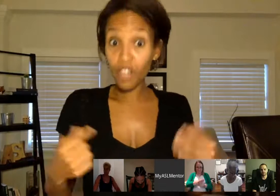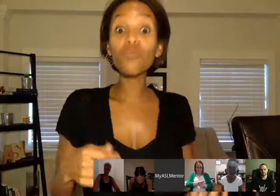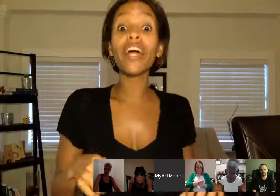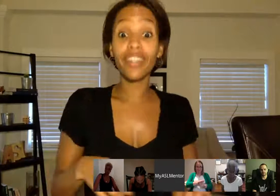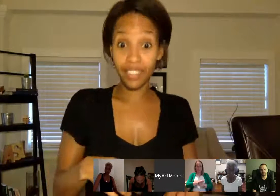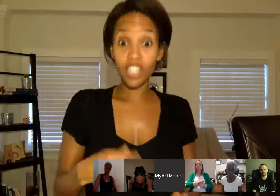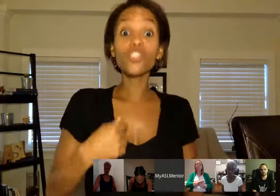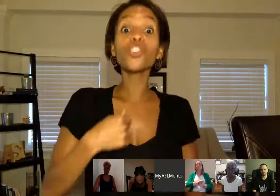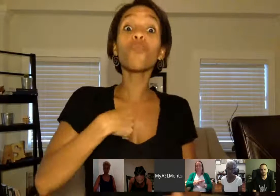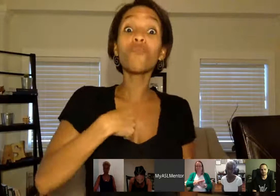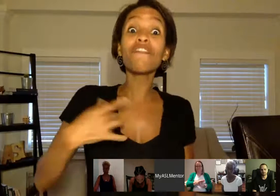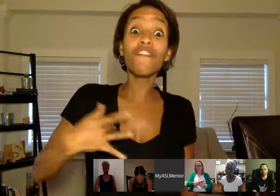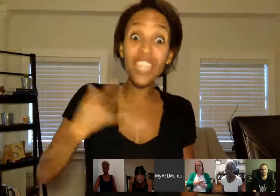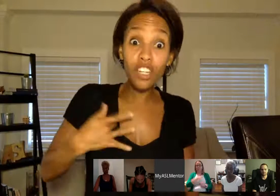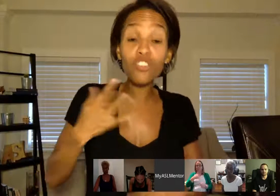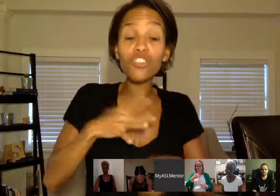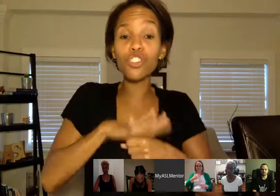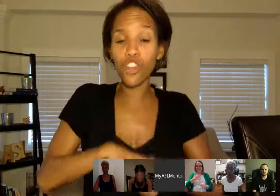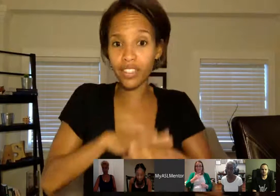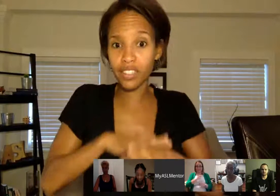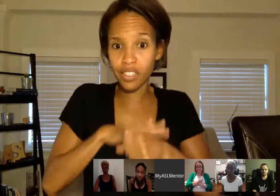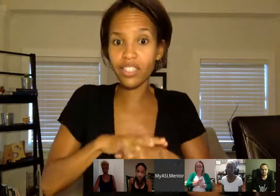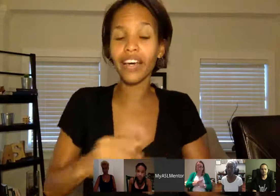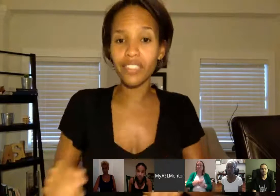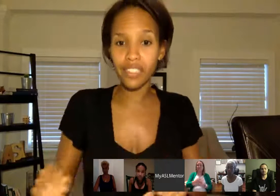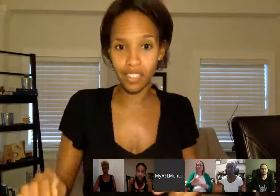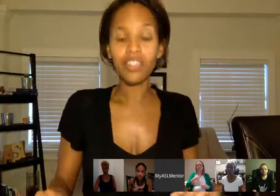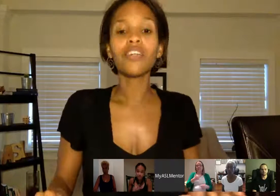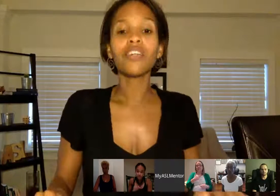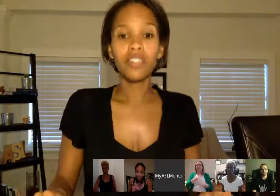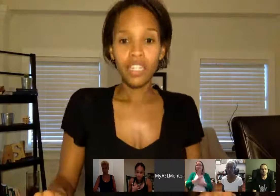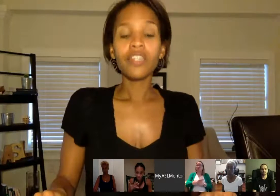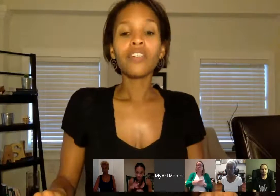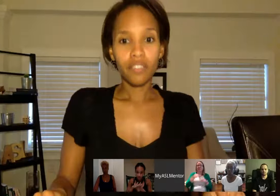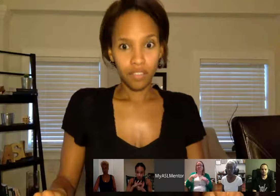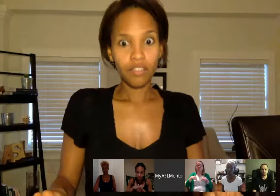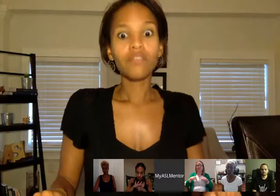Yeah, right. So me feels stress. Yes.